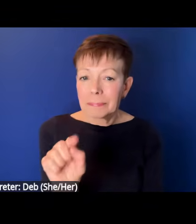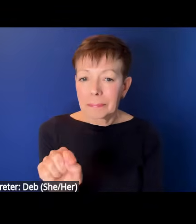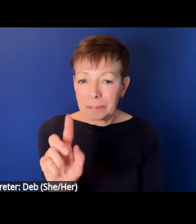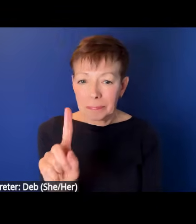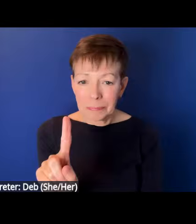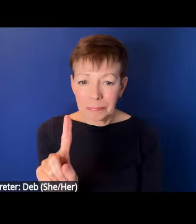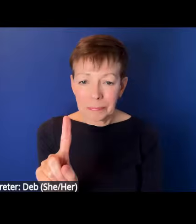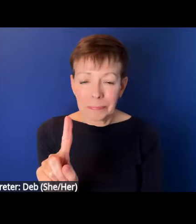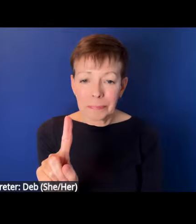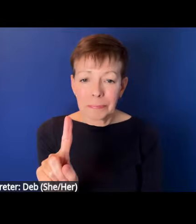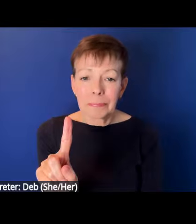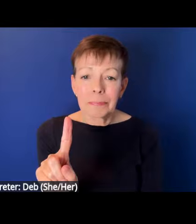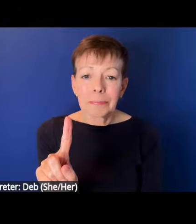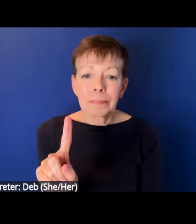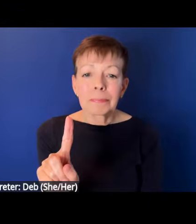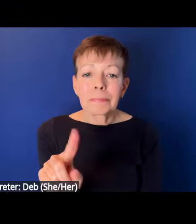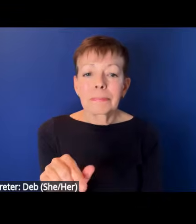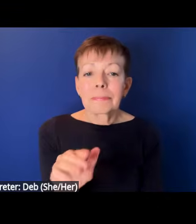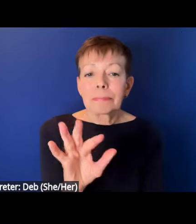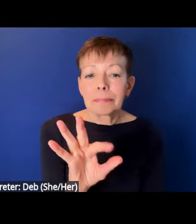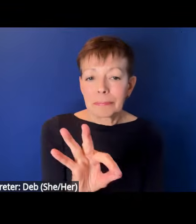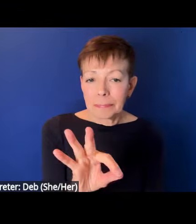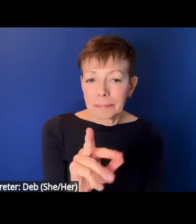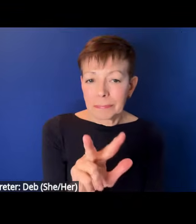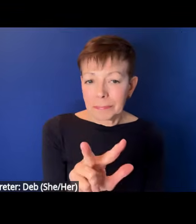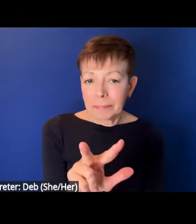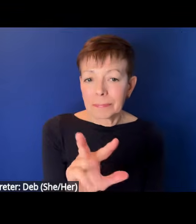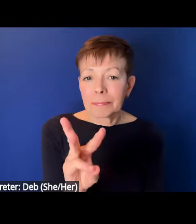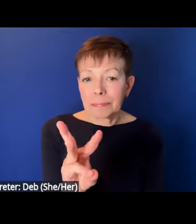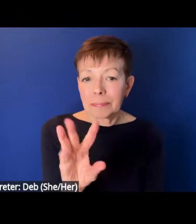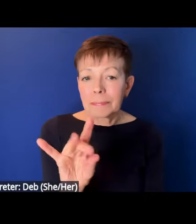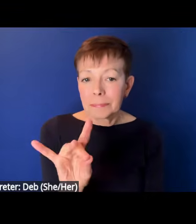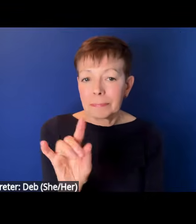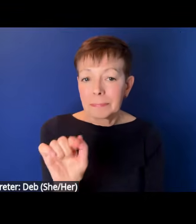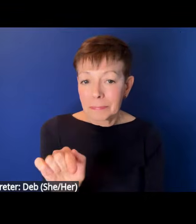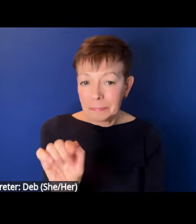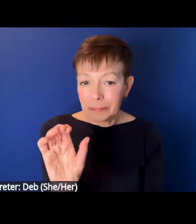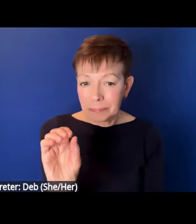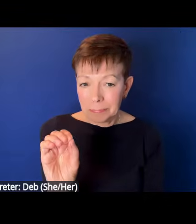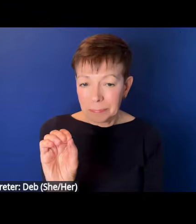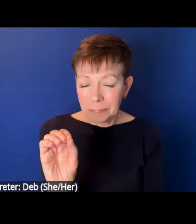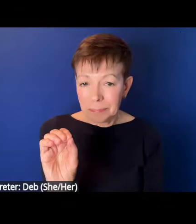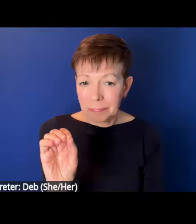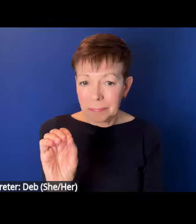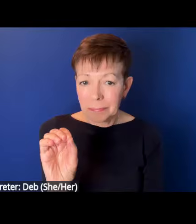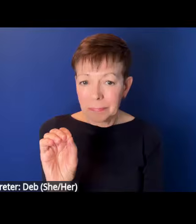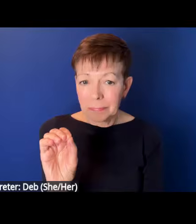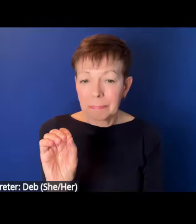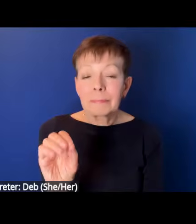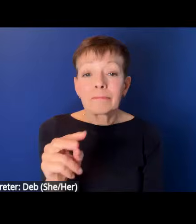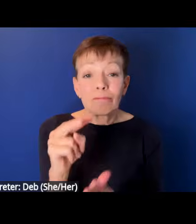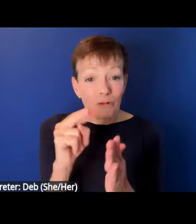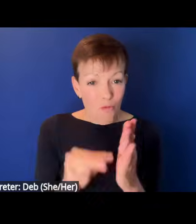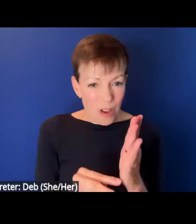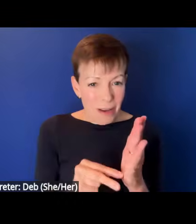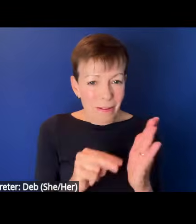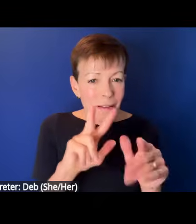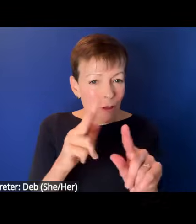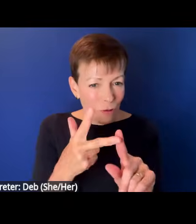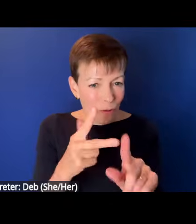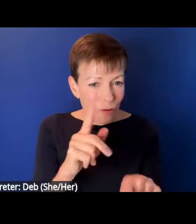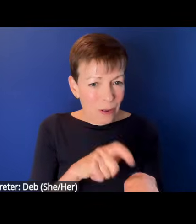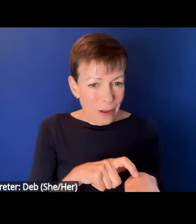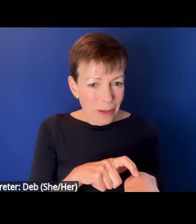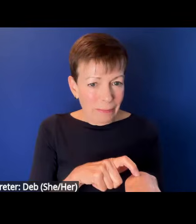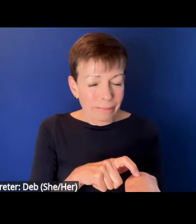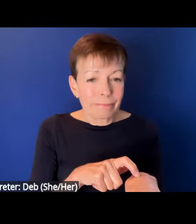in-camera meetings, general sessions, and bylaw 9368.0 procedure be read a third time,